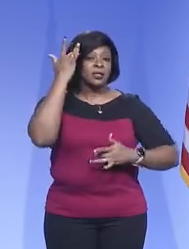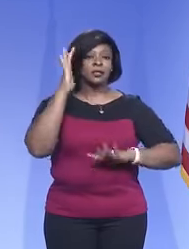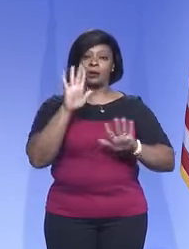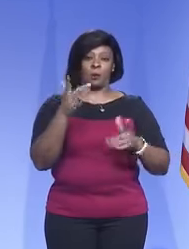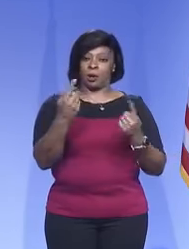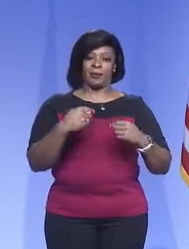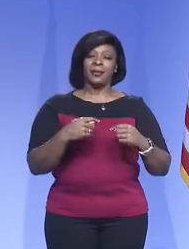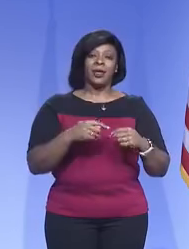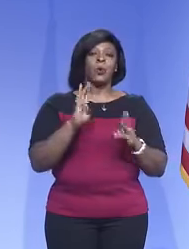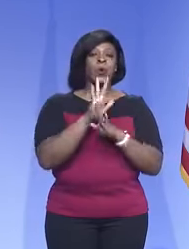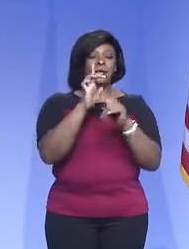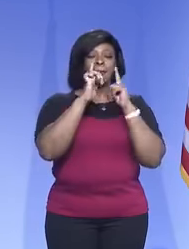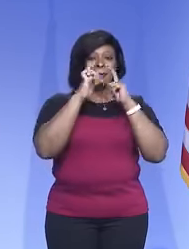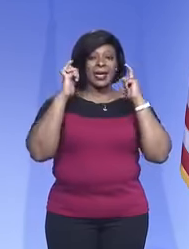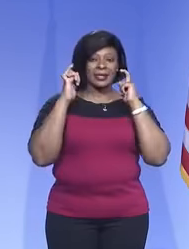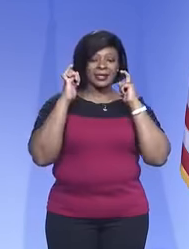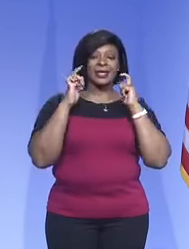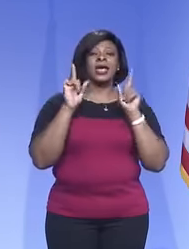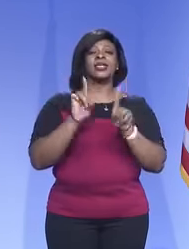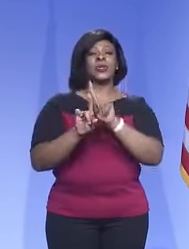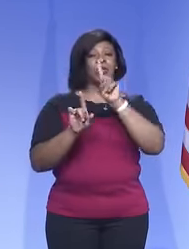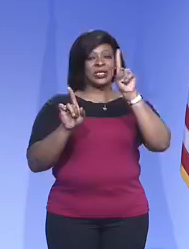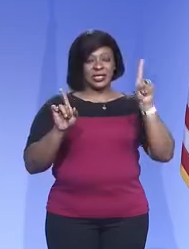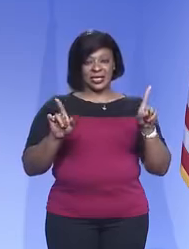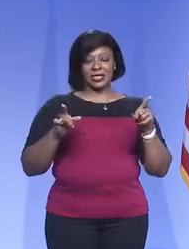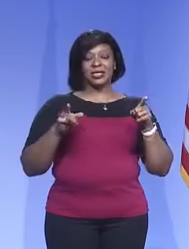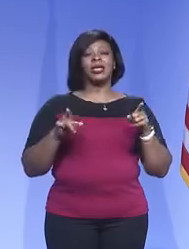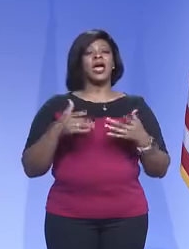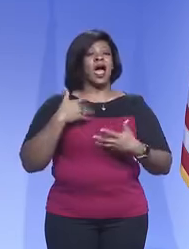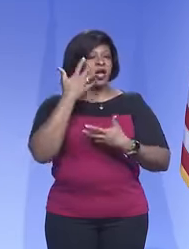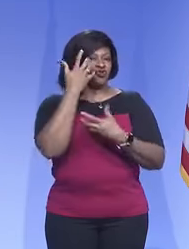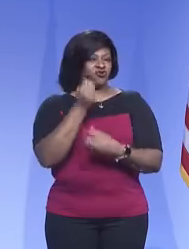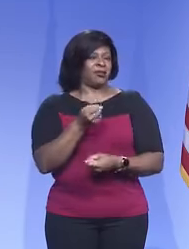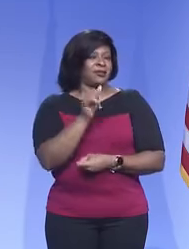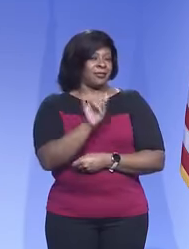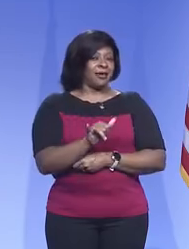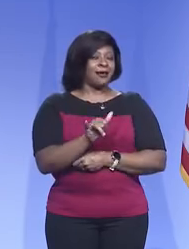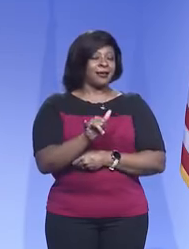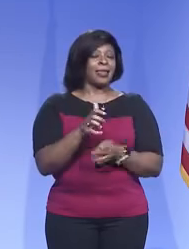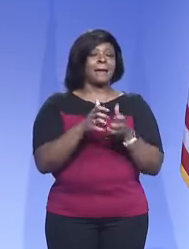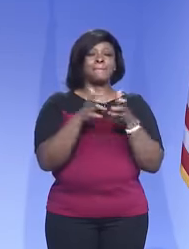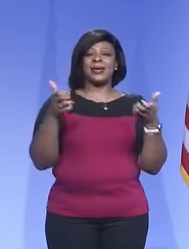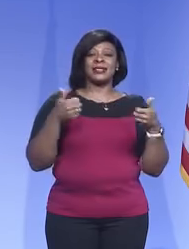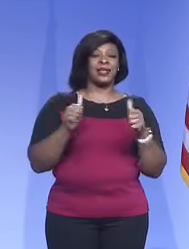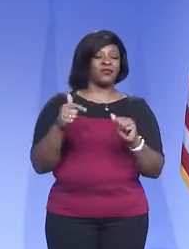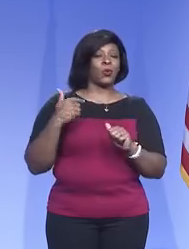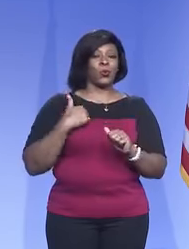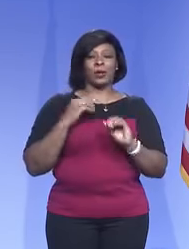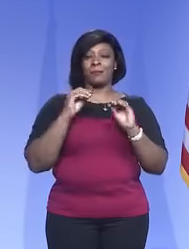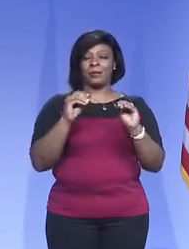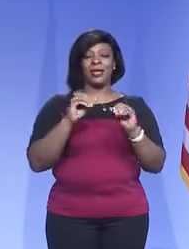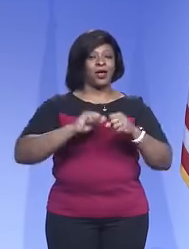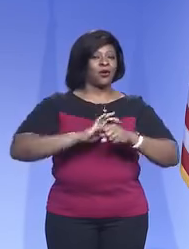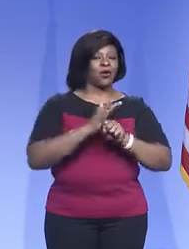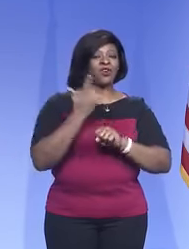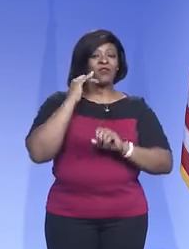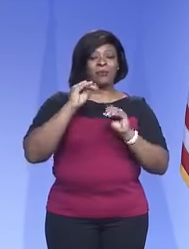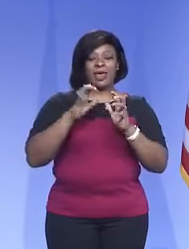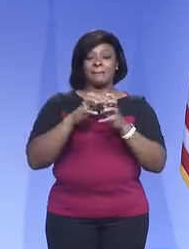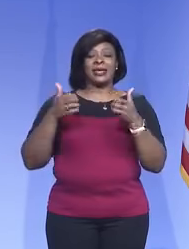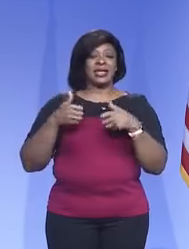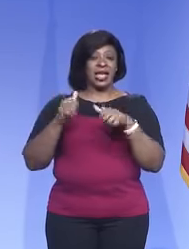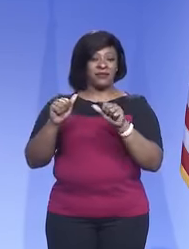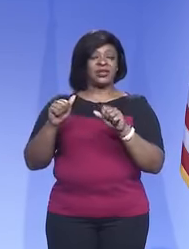ill. Wear your mask and social distance. I trust that as much effort as we've put into COVID, if we put that much